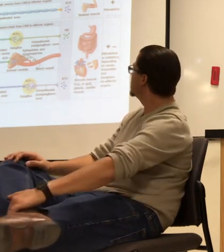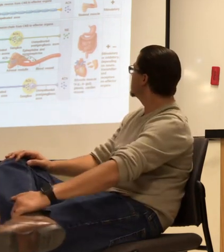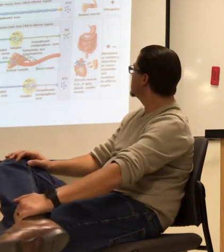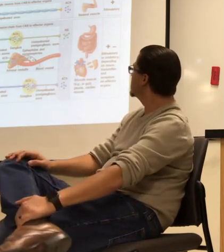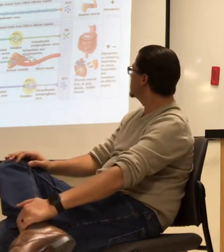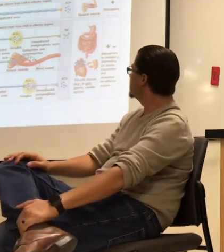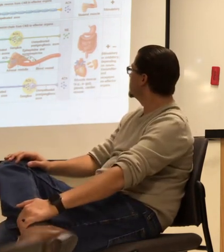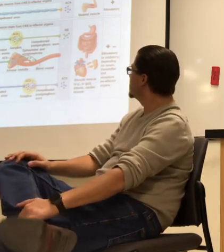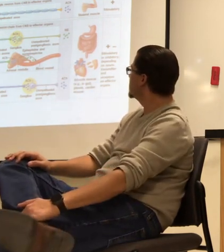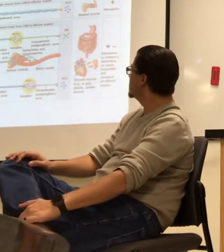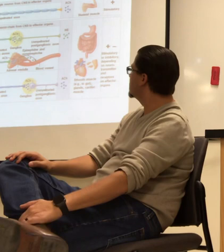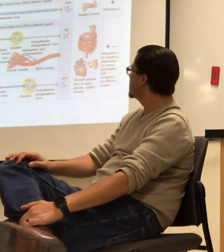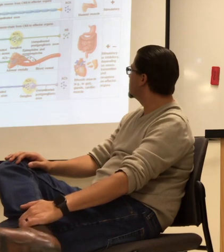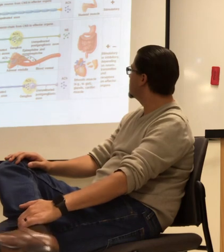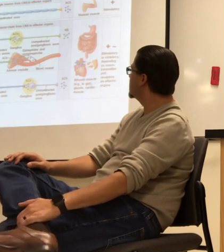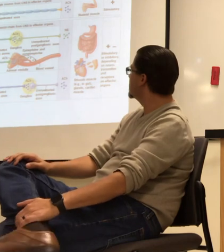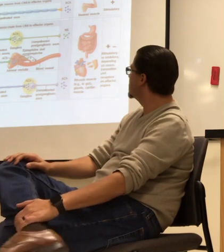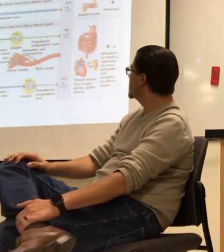Stay right there.